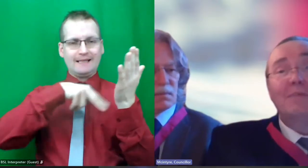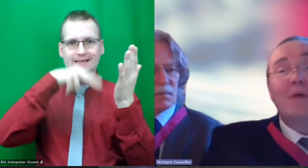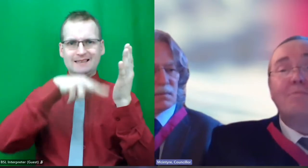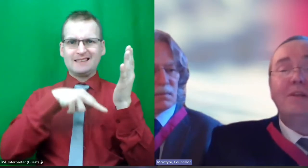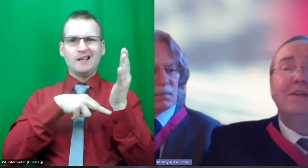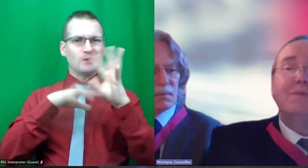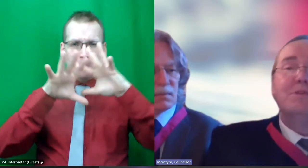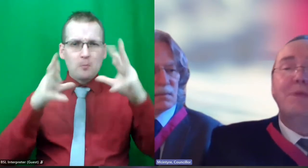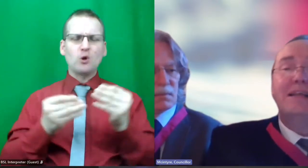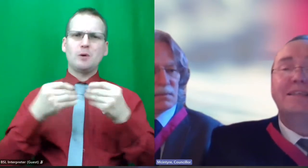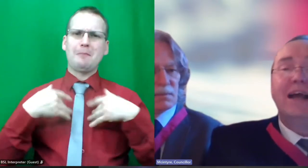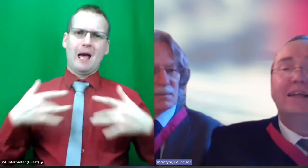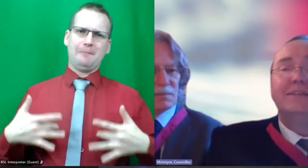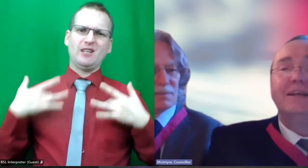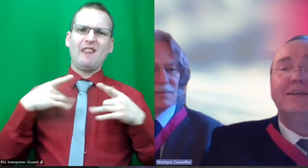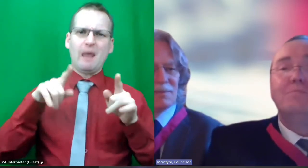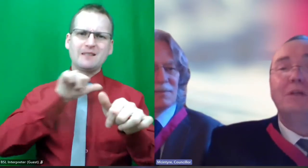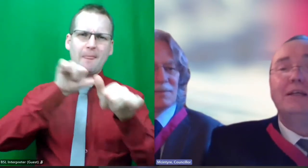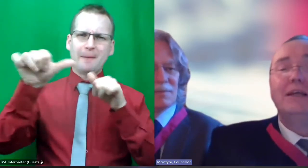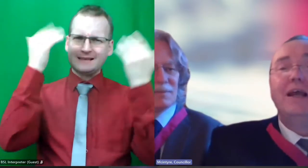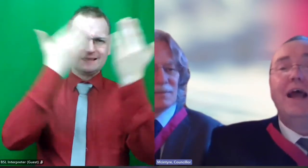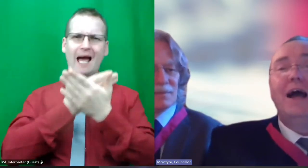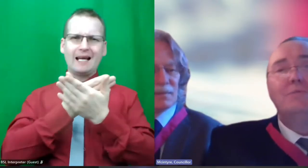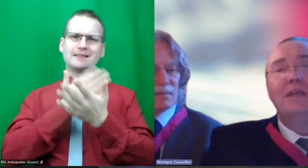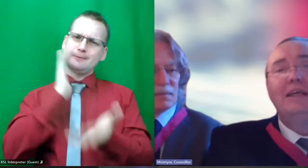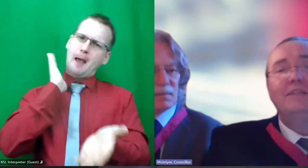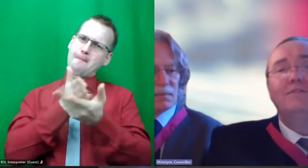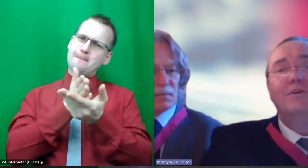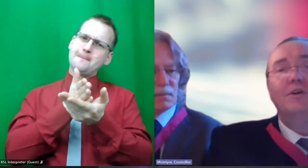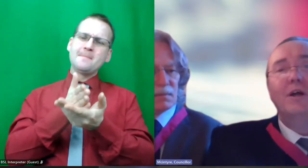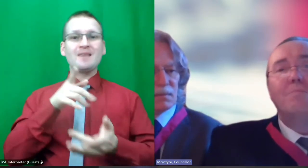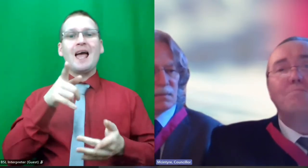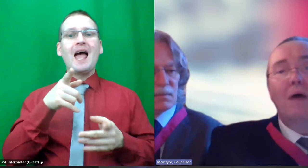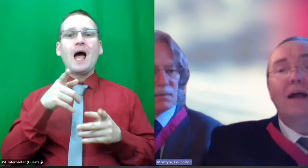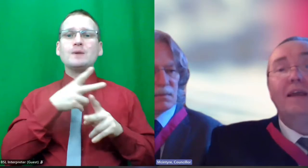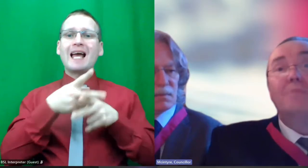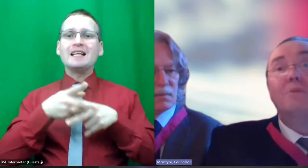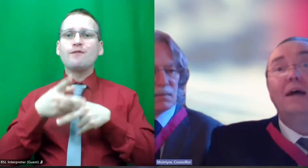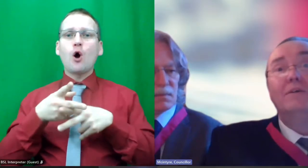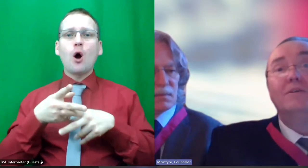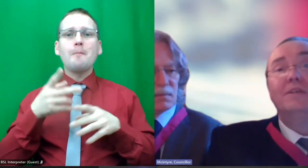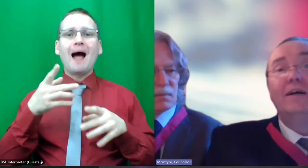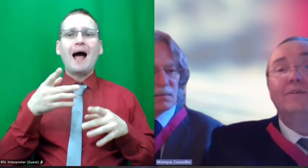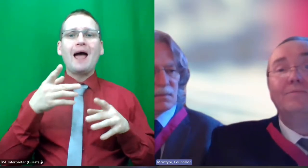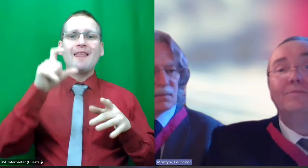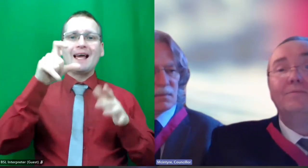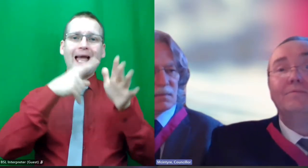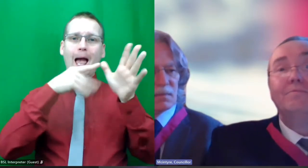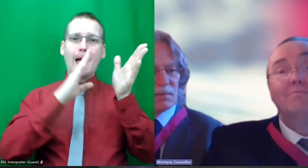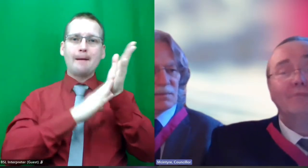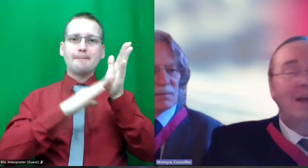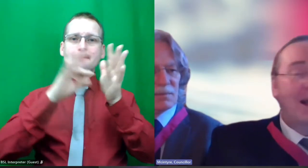yeah, in my opinion, that was the best night completely. And it was catered for by the Campanile Hotel.